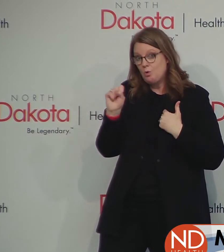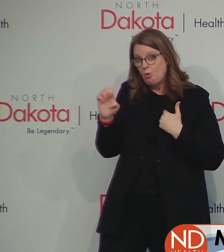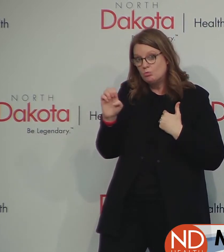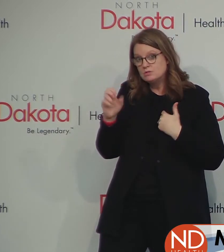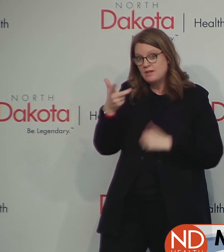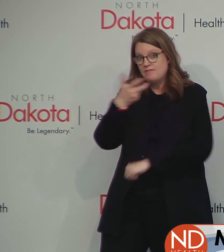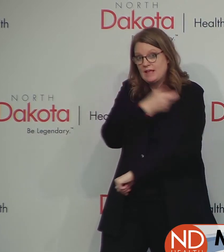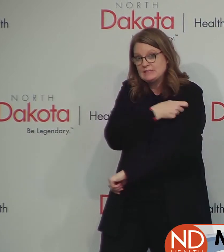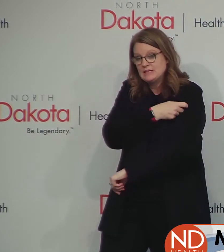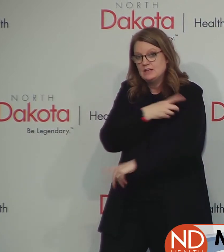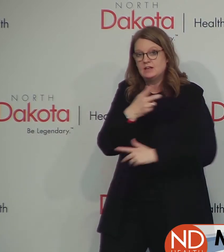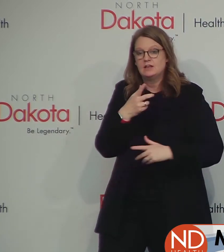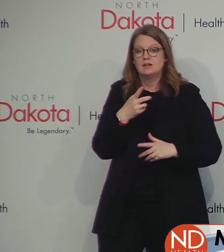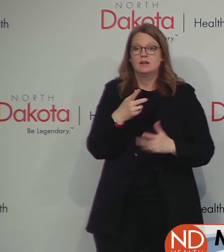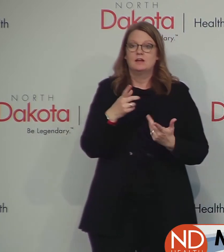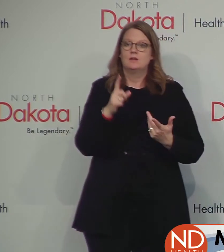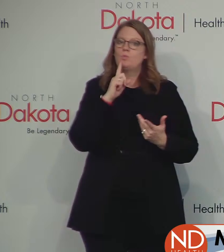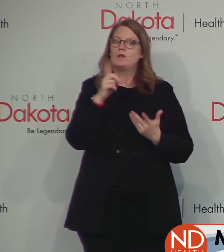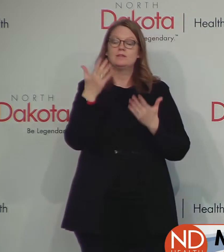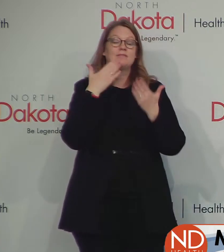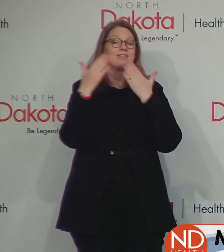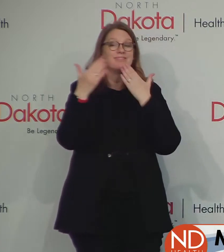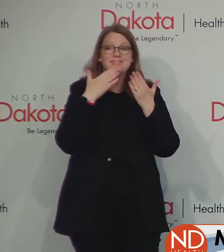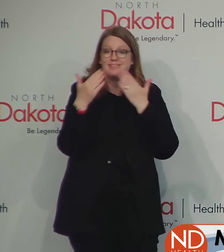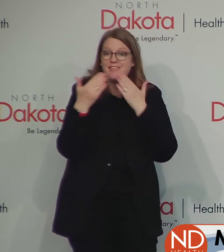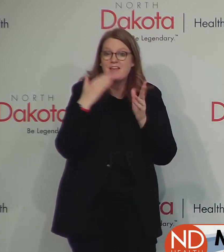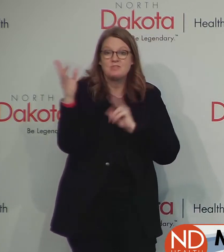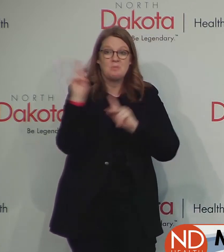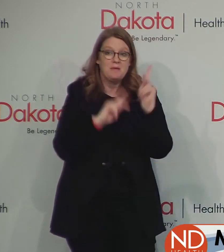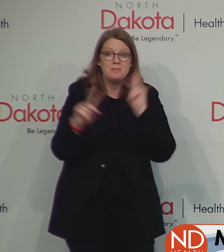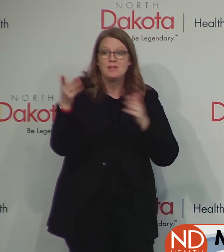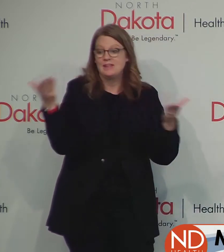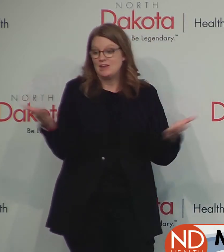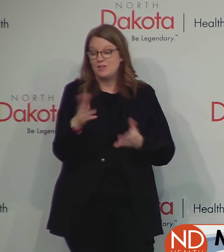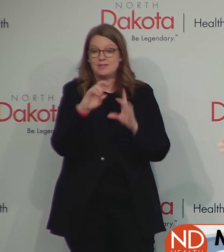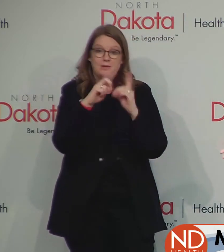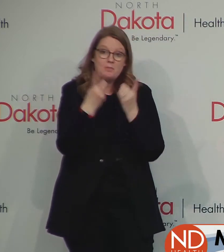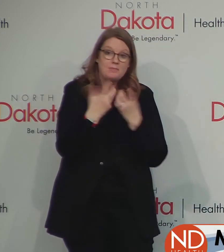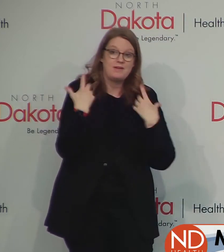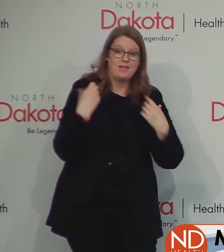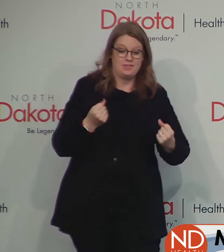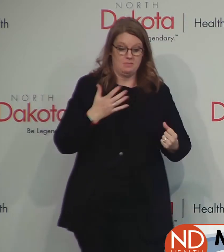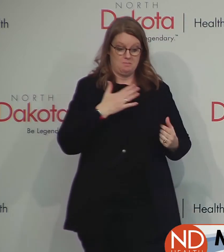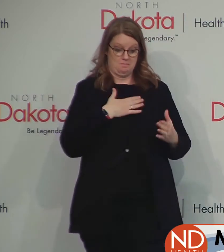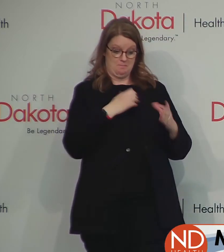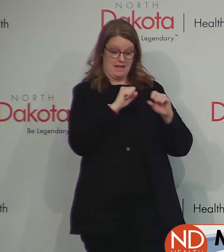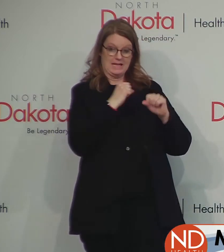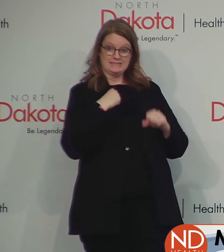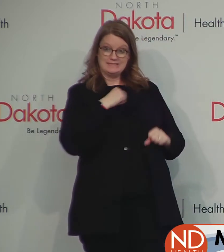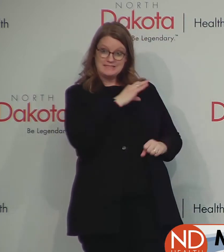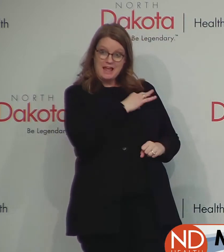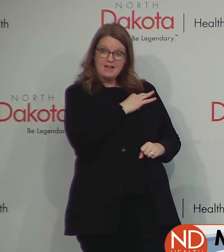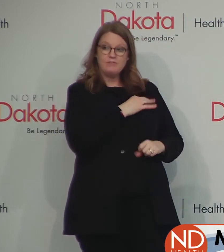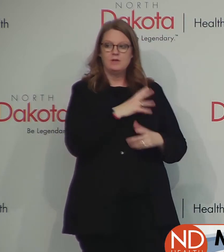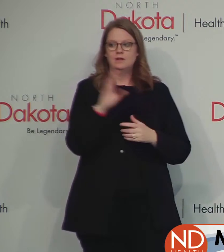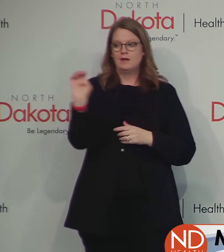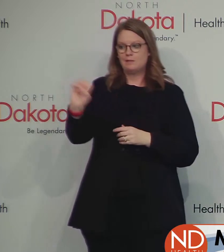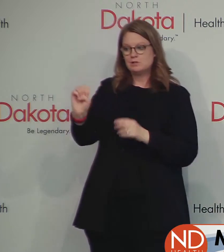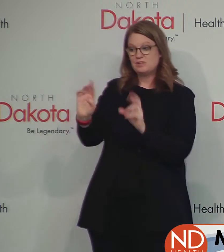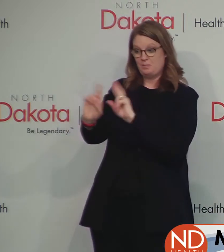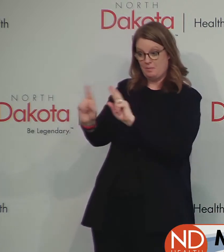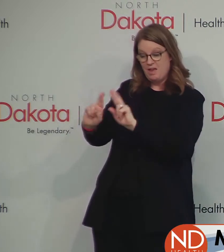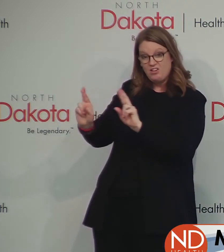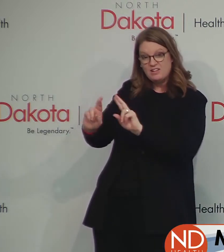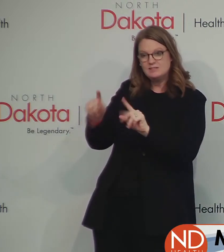vaccine. And again, I just want to thank all the staff at the Department of Health, from my staff to emergency preparedness, who's